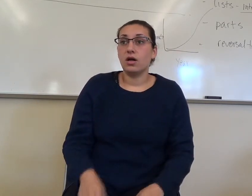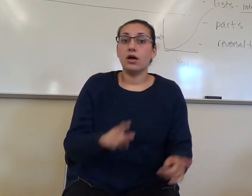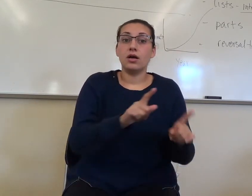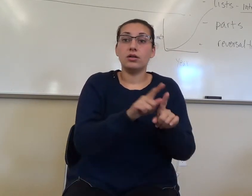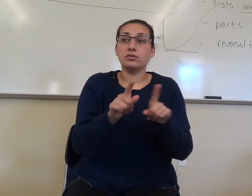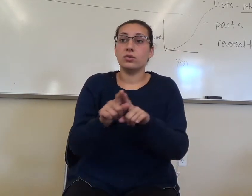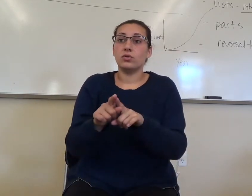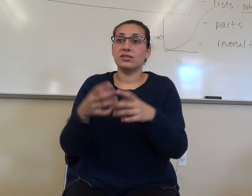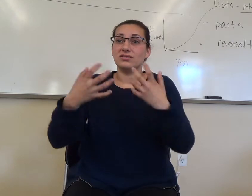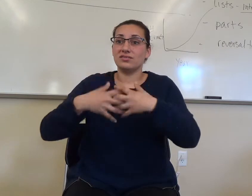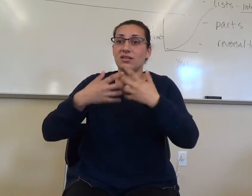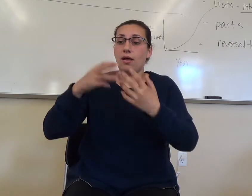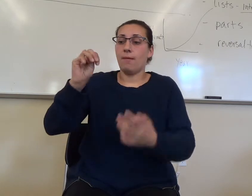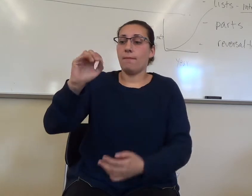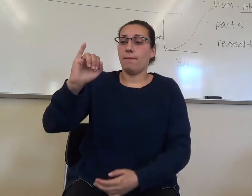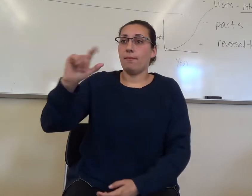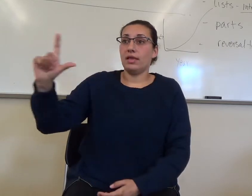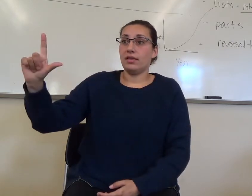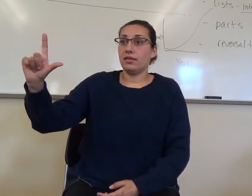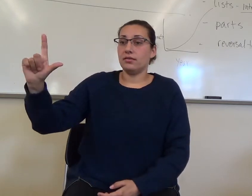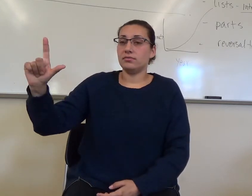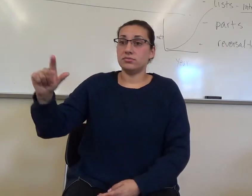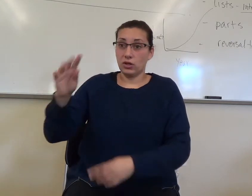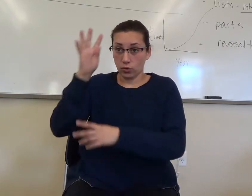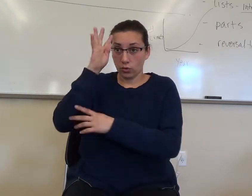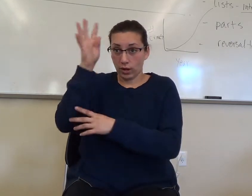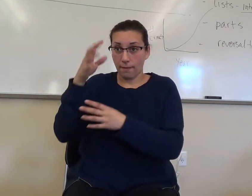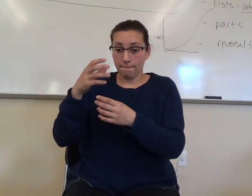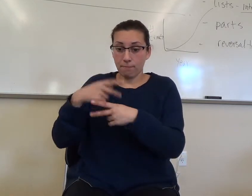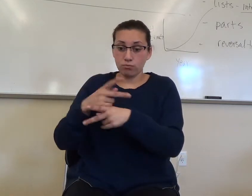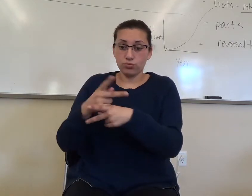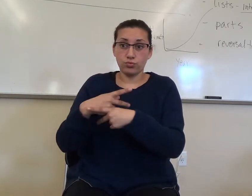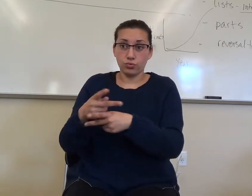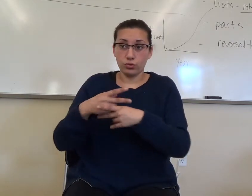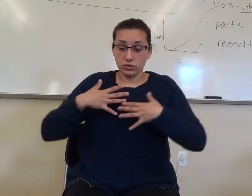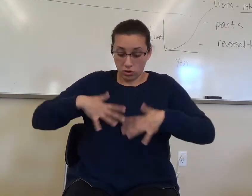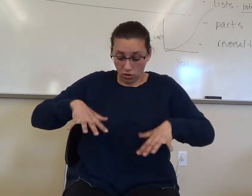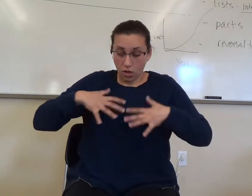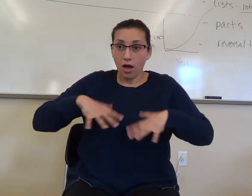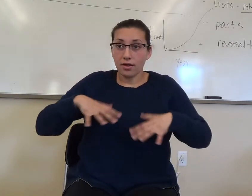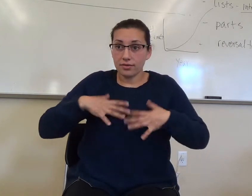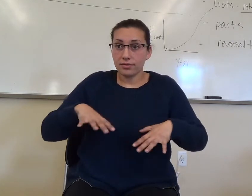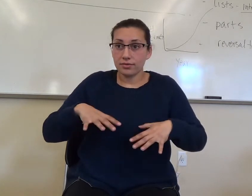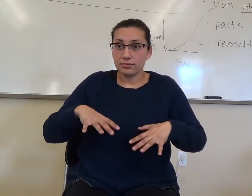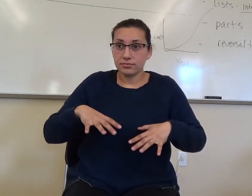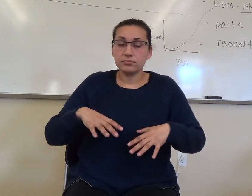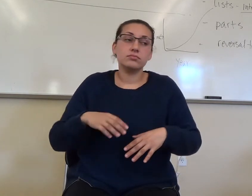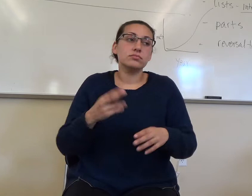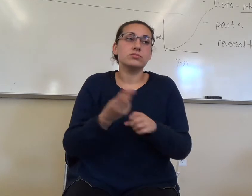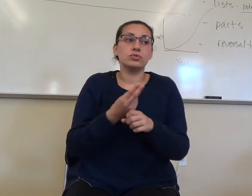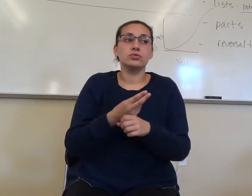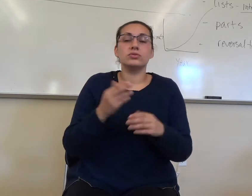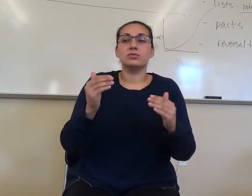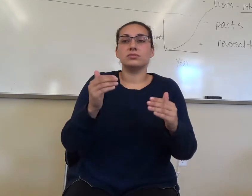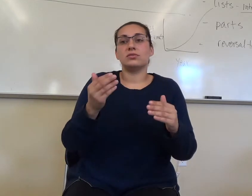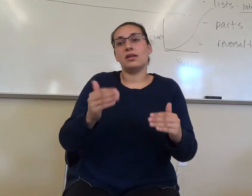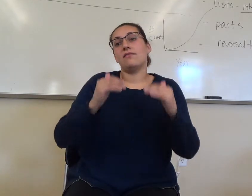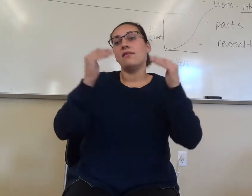mills, the things that made cloth, those were technology. So when they started getting this kind of technology, and people started